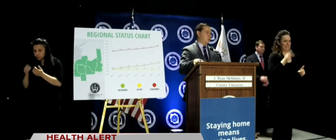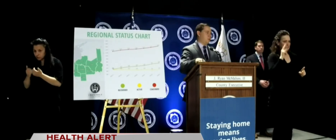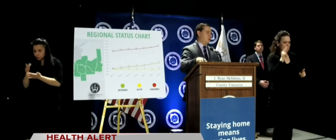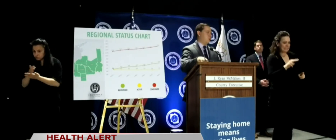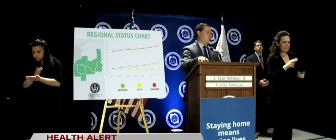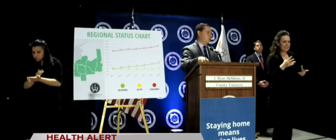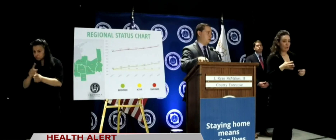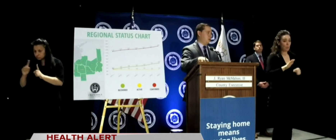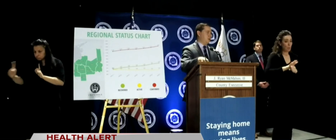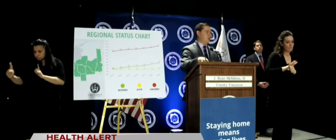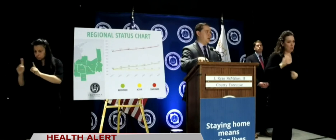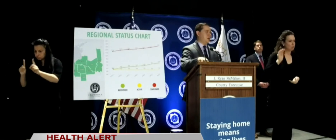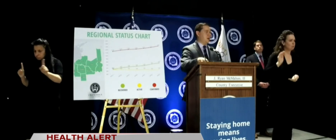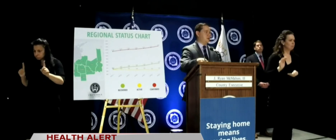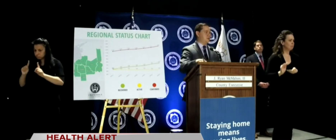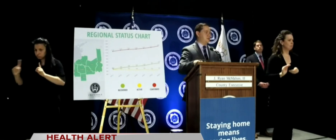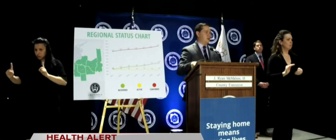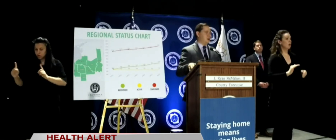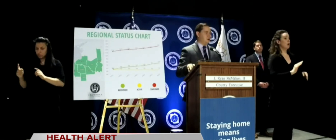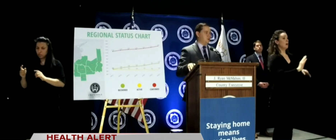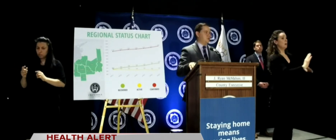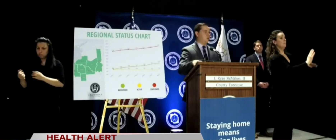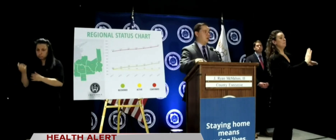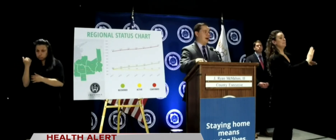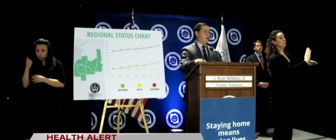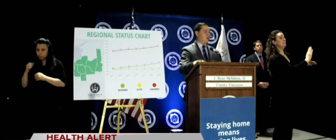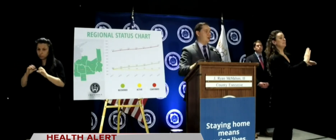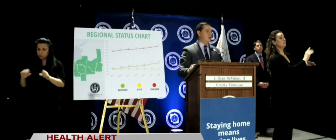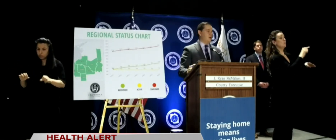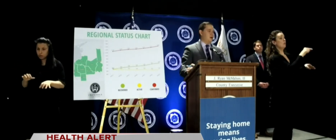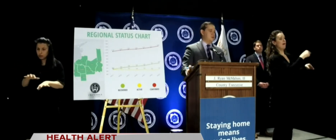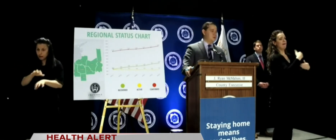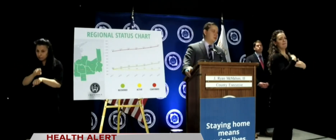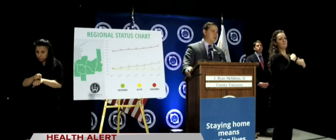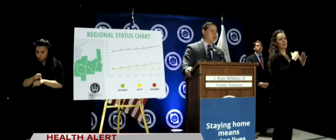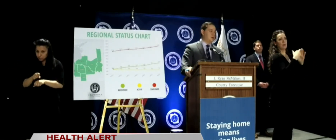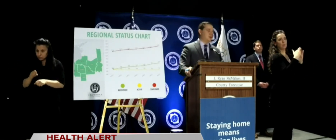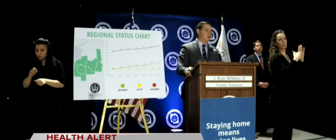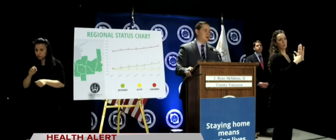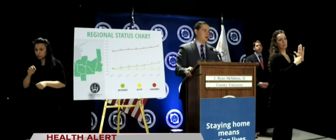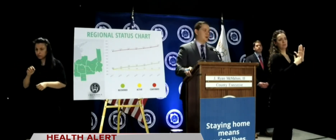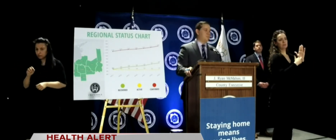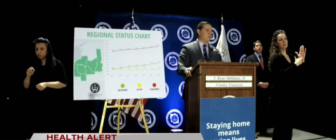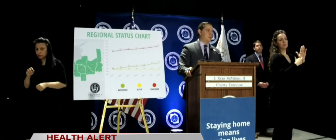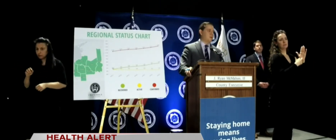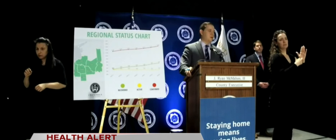about appointment-only scenarios for a while. Certainly,